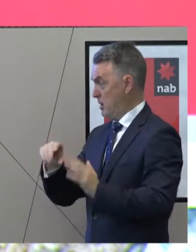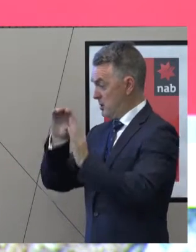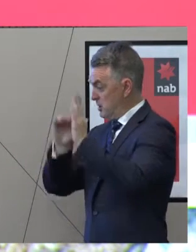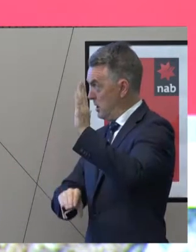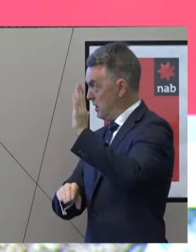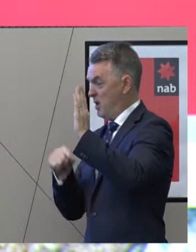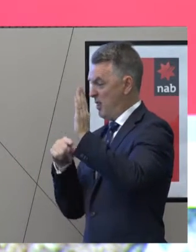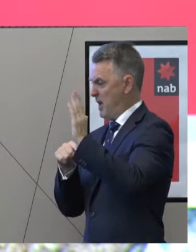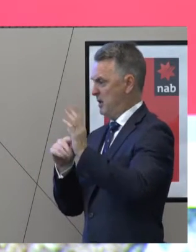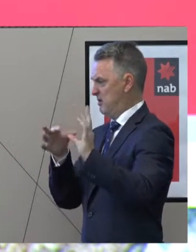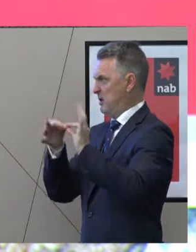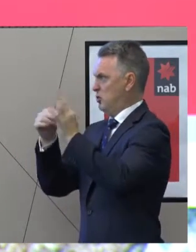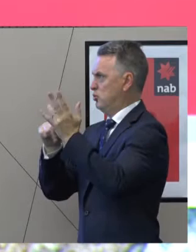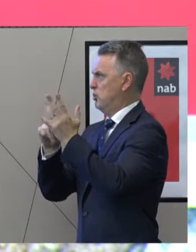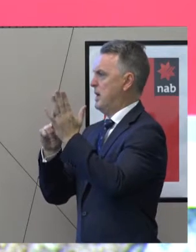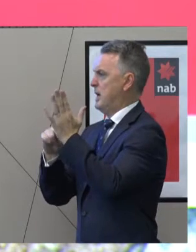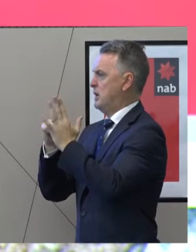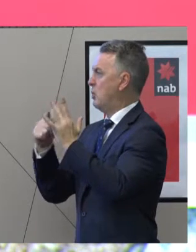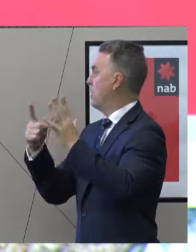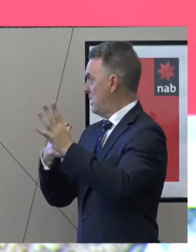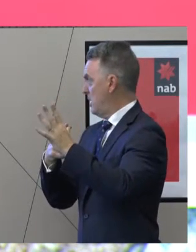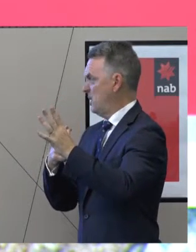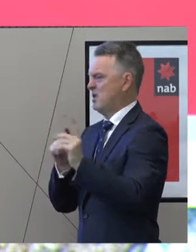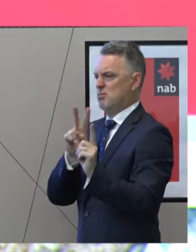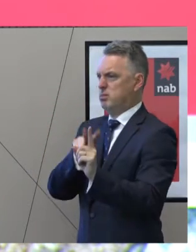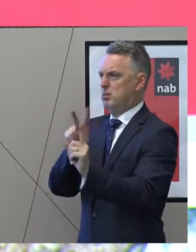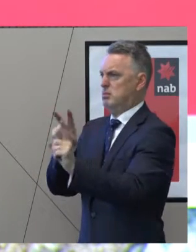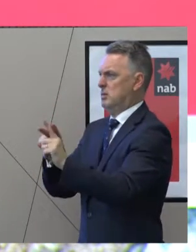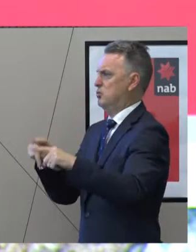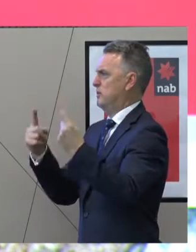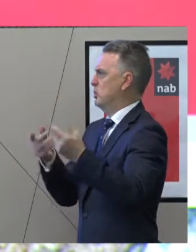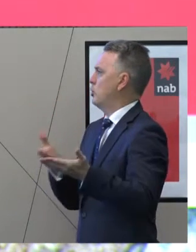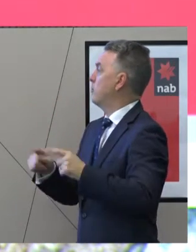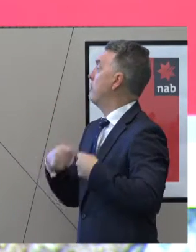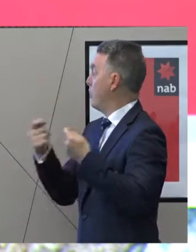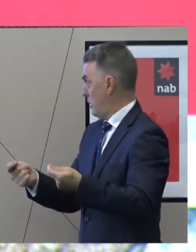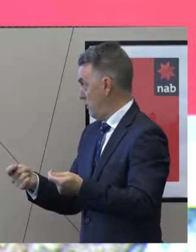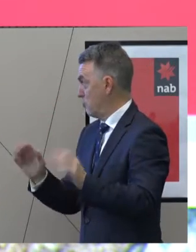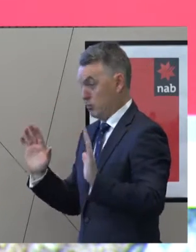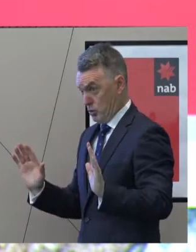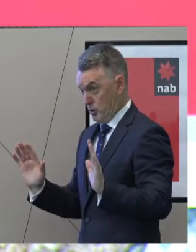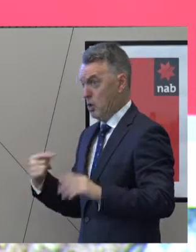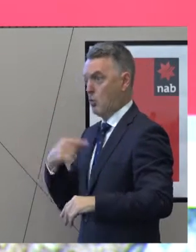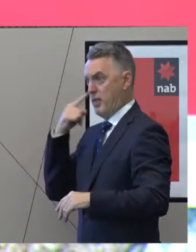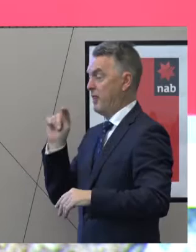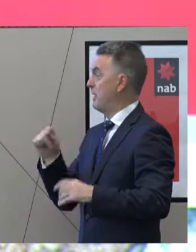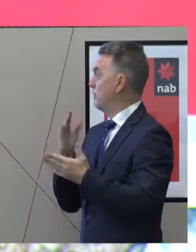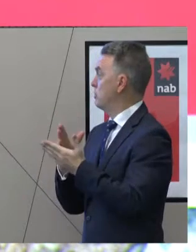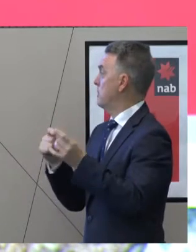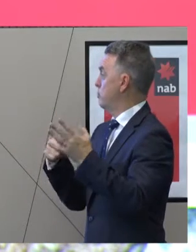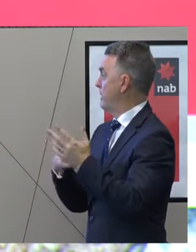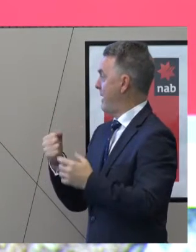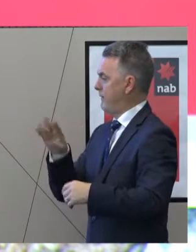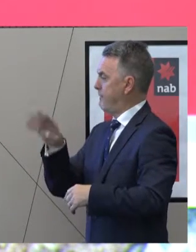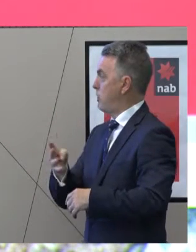applies to the NDIA and it applies to a range of service providers, and we think that's really important to have that